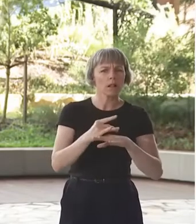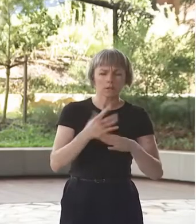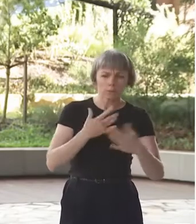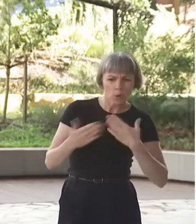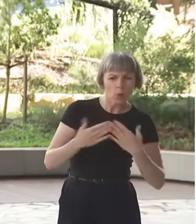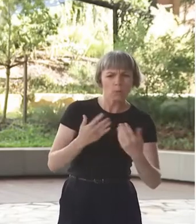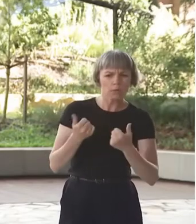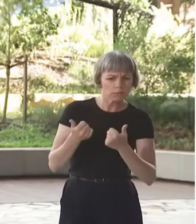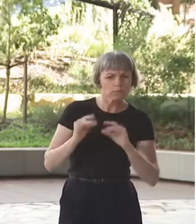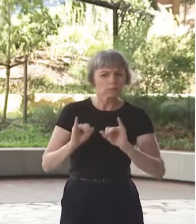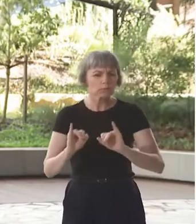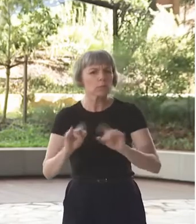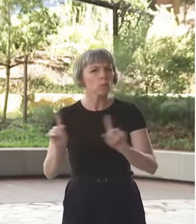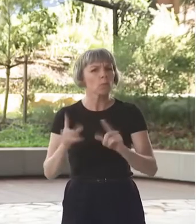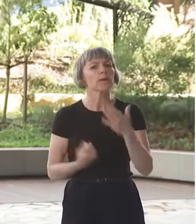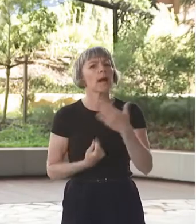invested